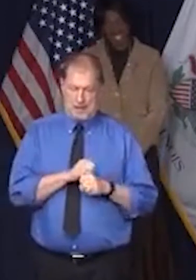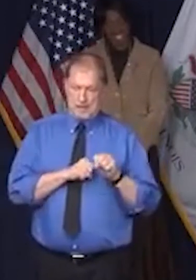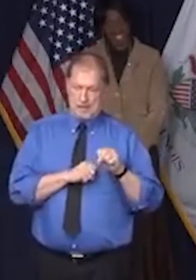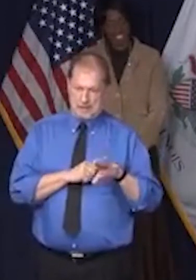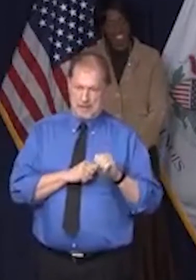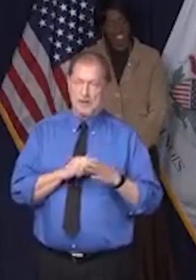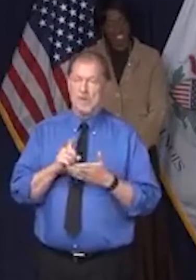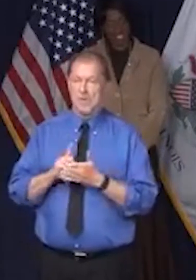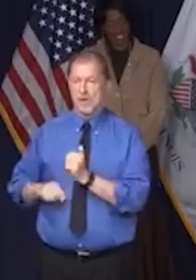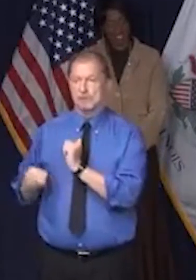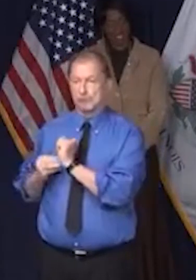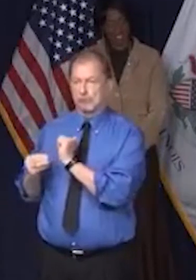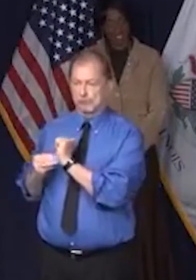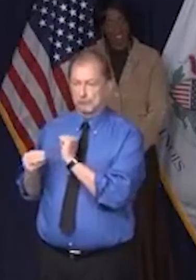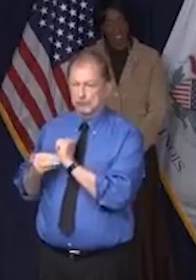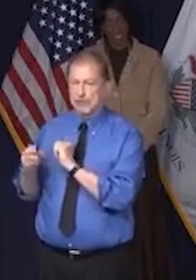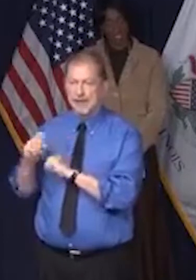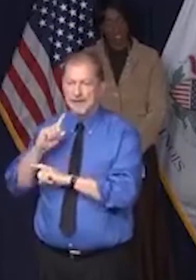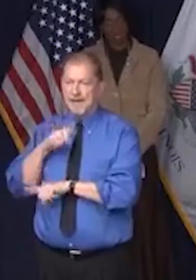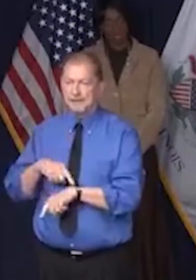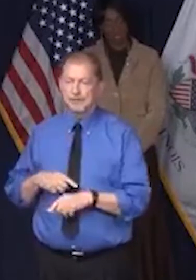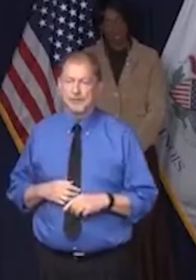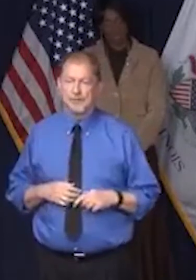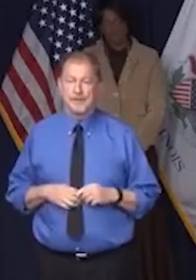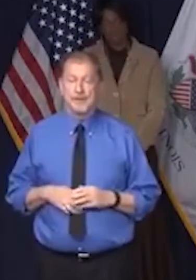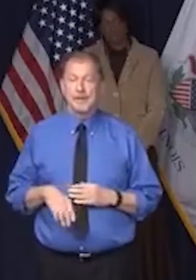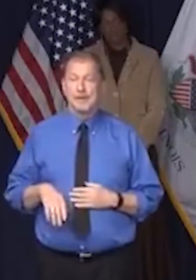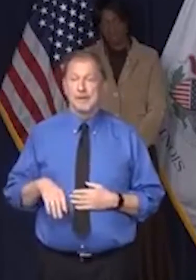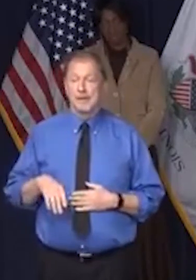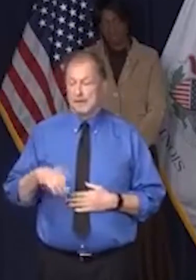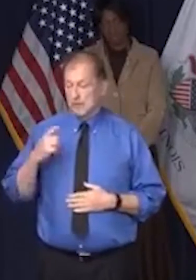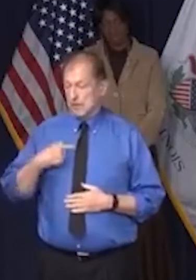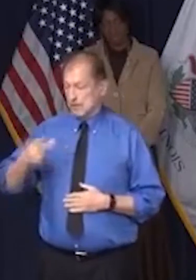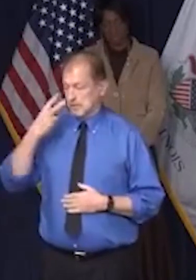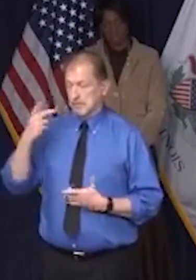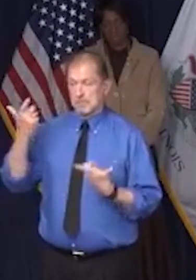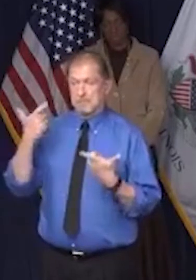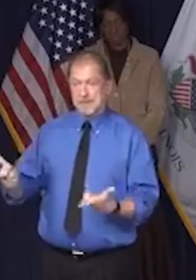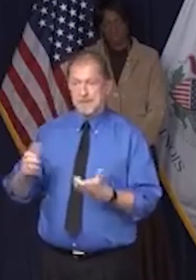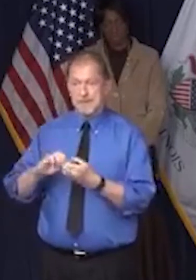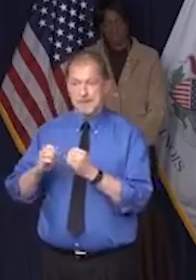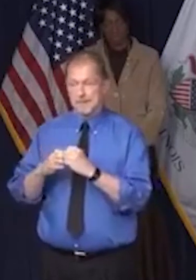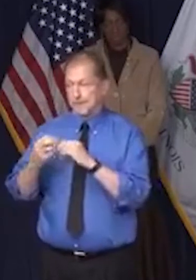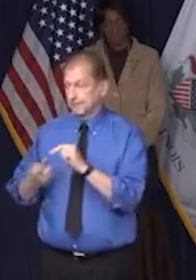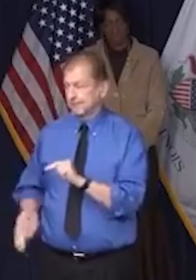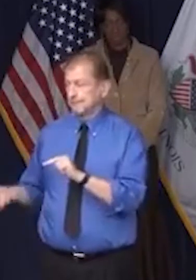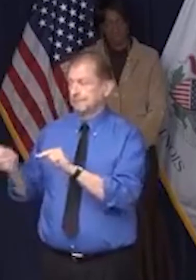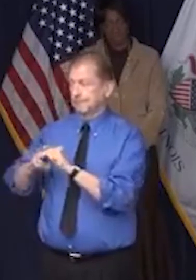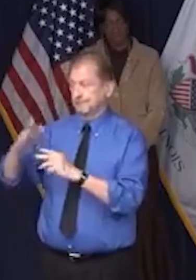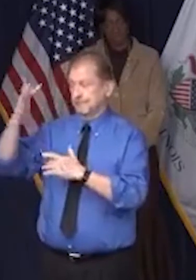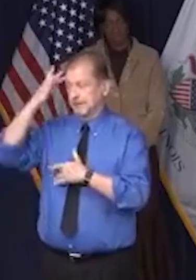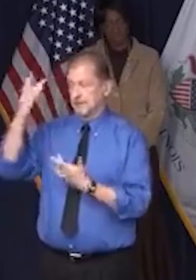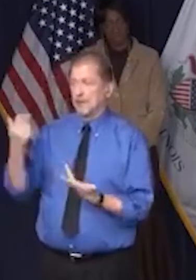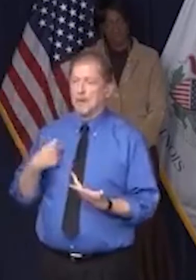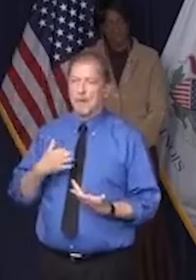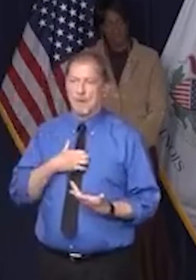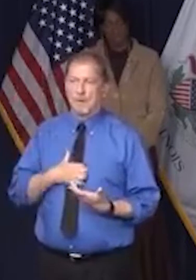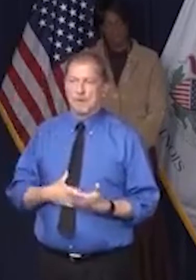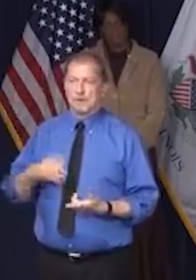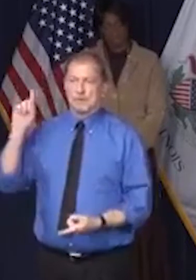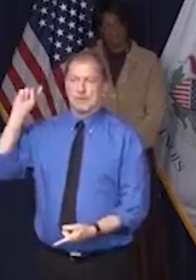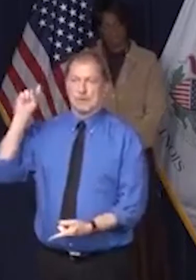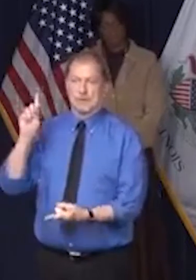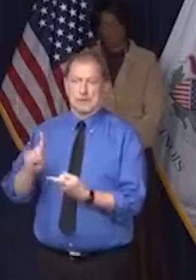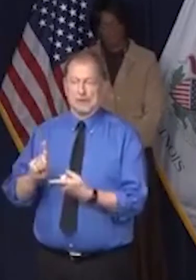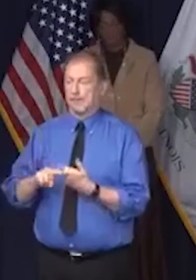speak. Look, it's never encouraging to see a number, you know, go up and not down. In this